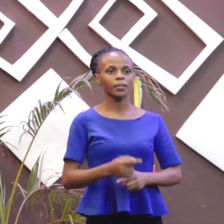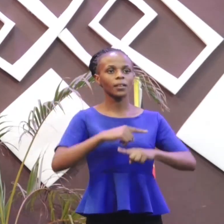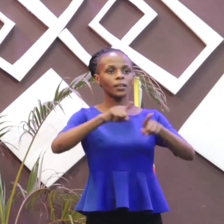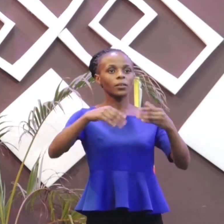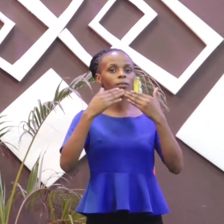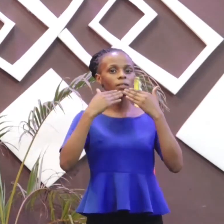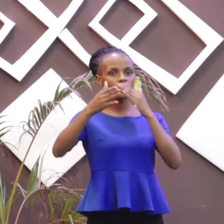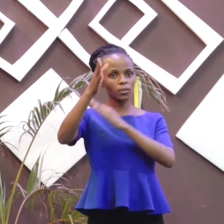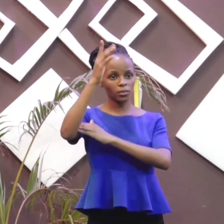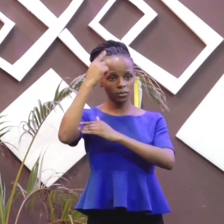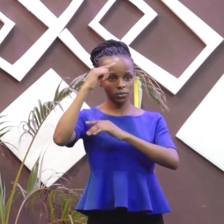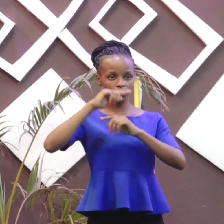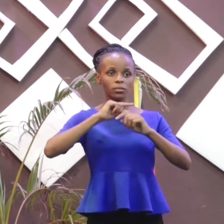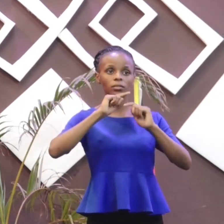exalted.